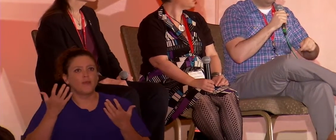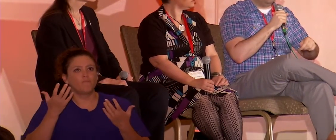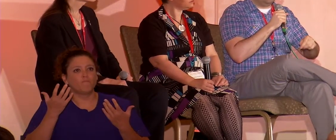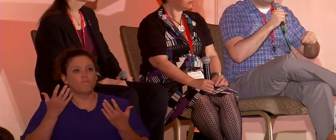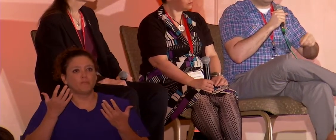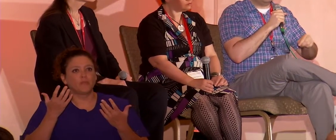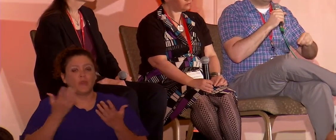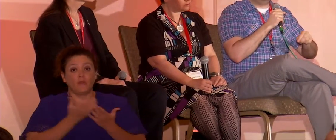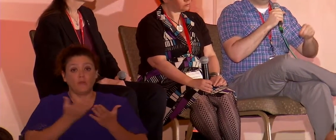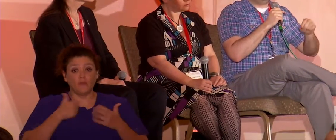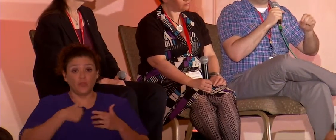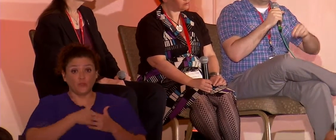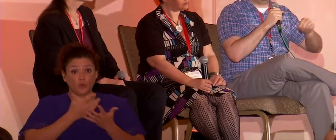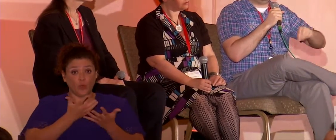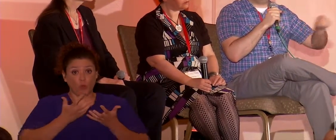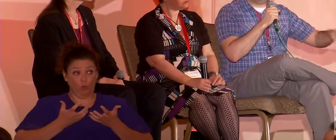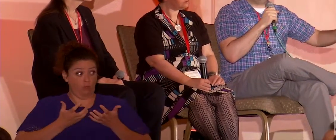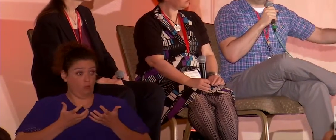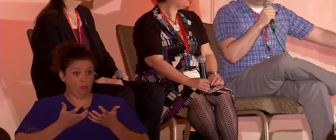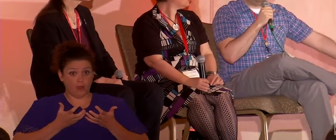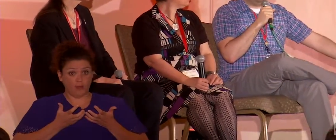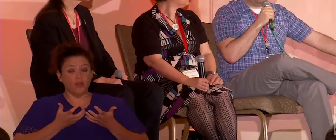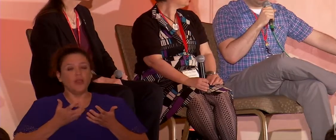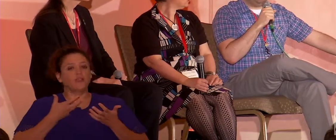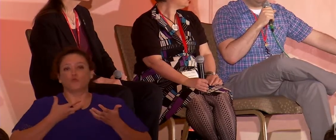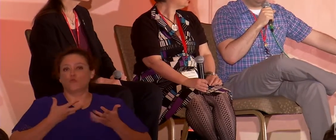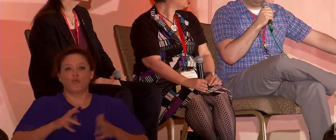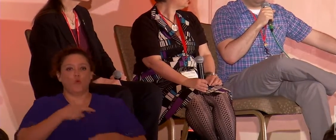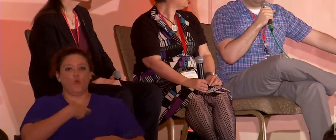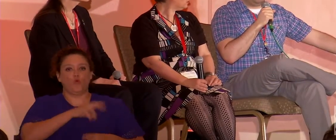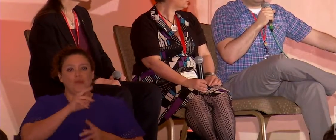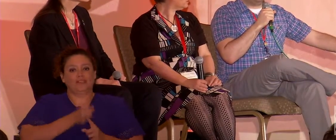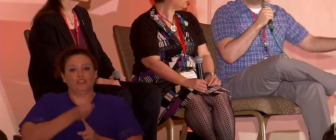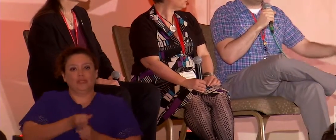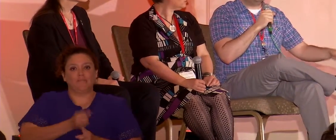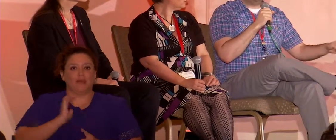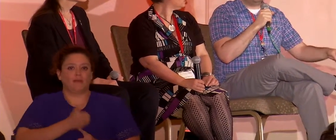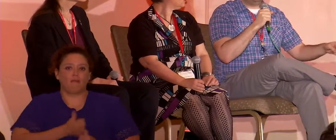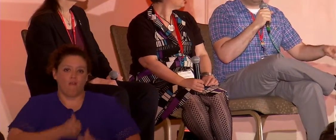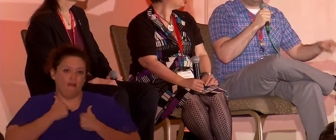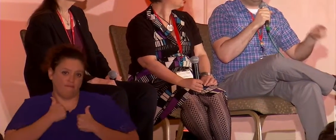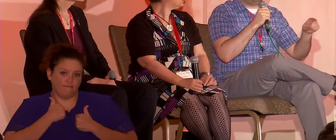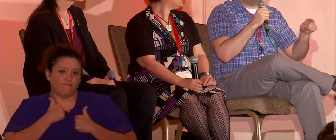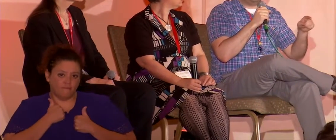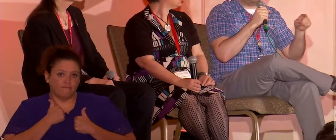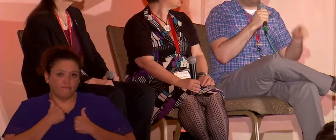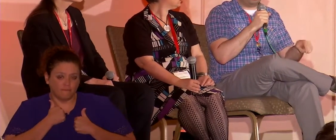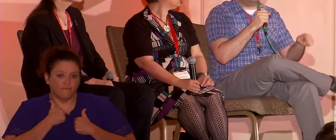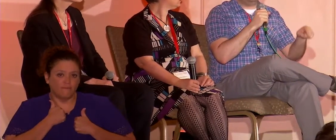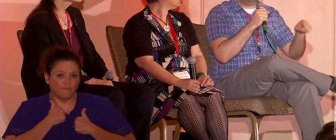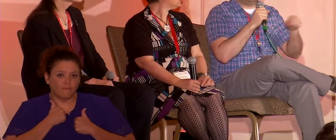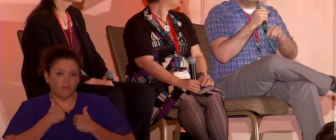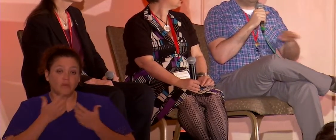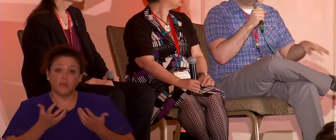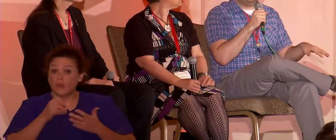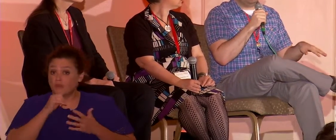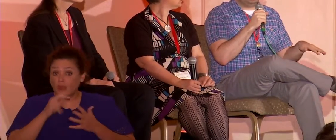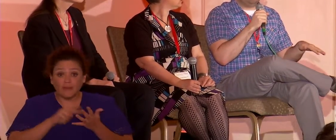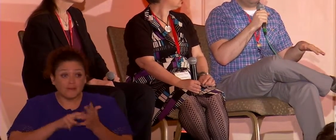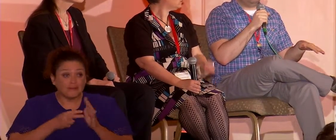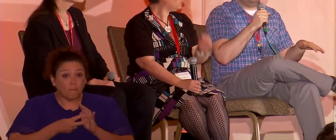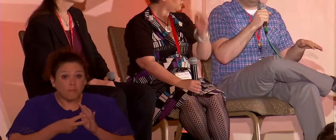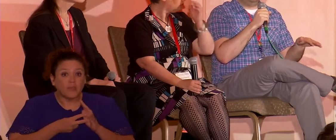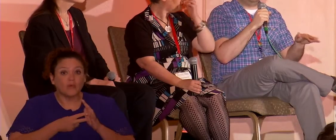want is to not have religion affect our lives. And that doesn't necessarily equate